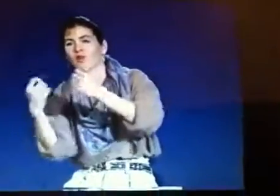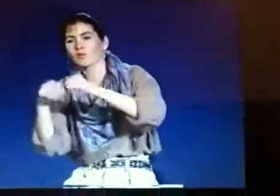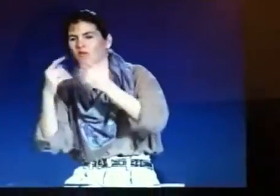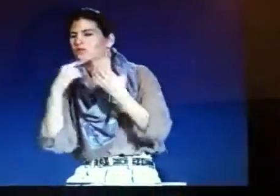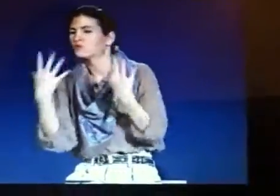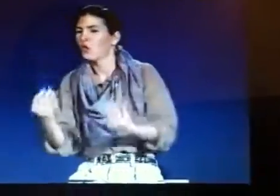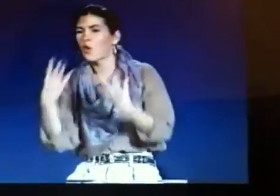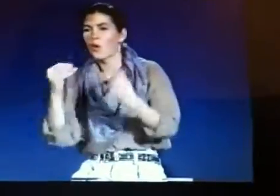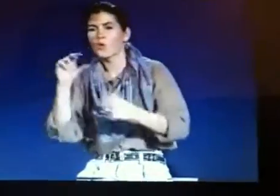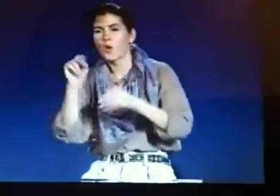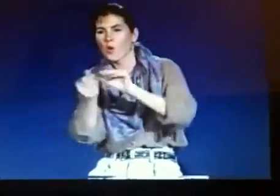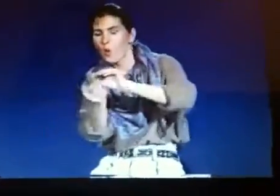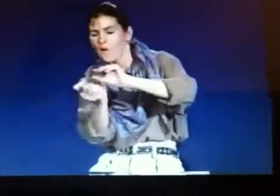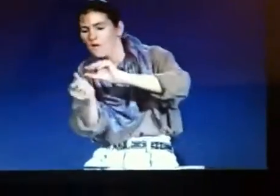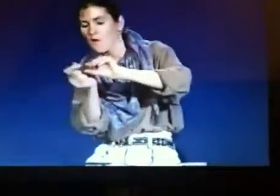out all of the,